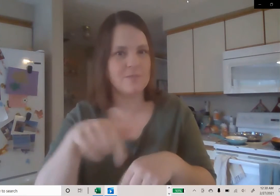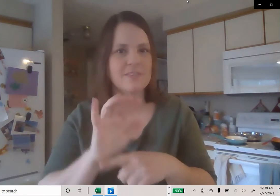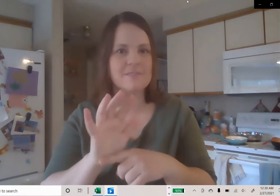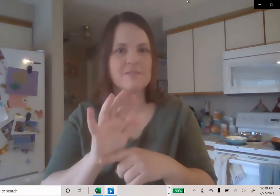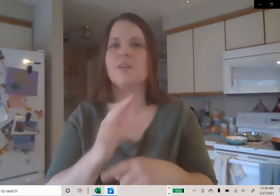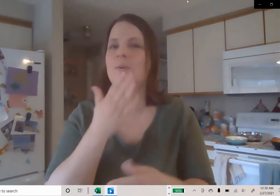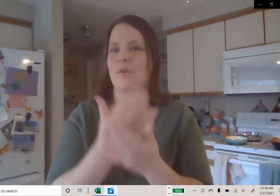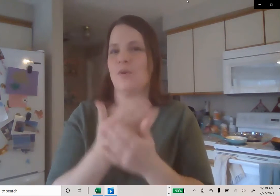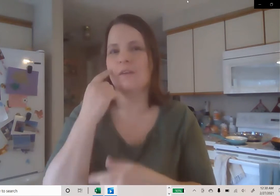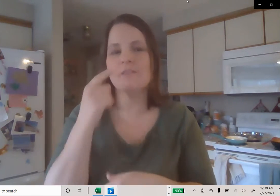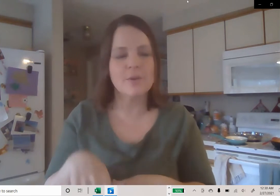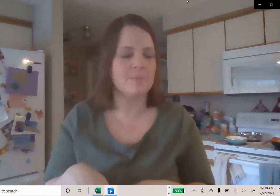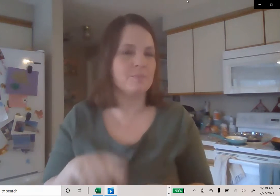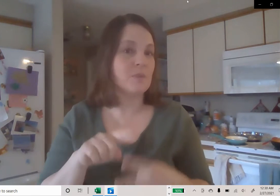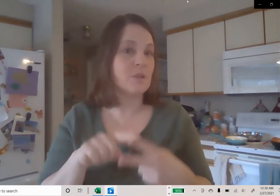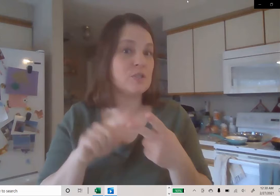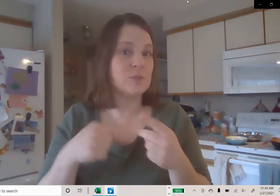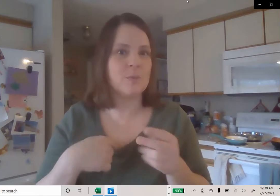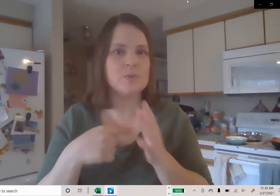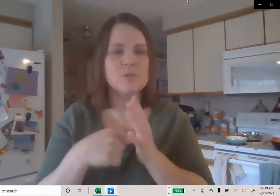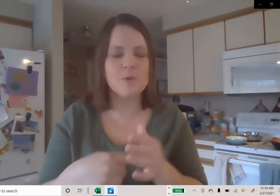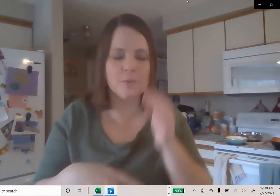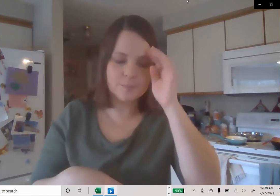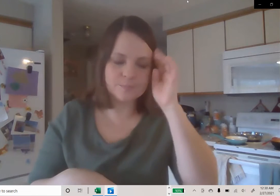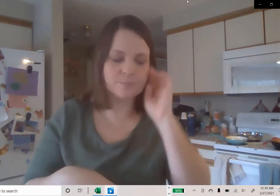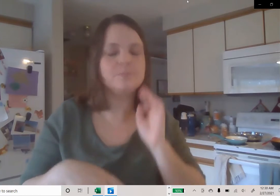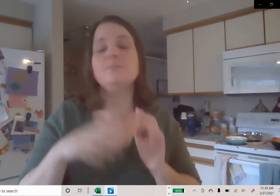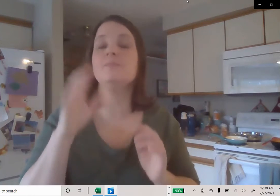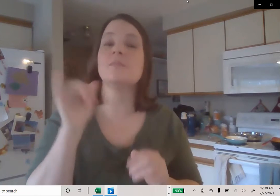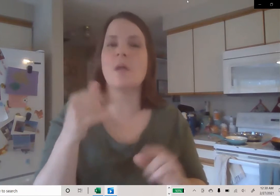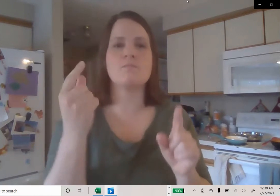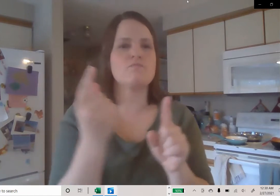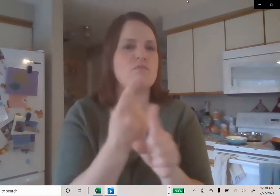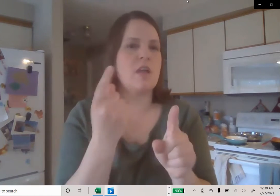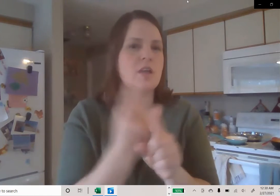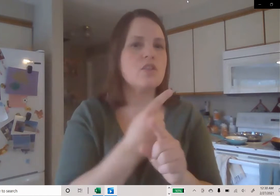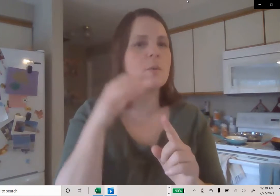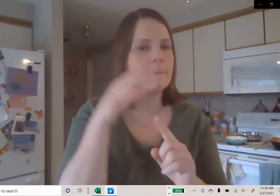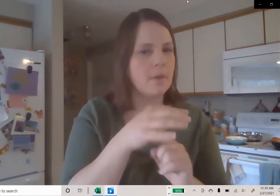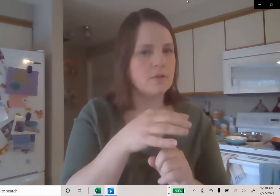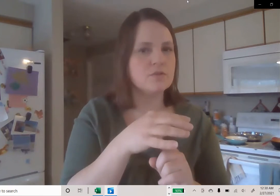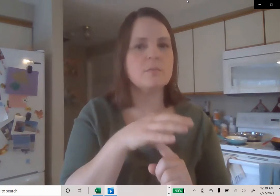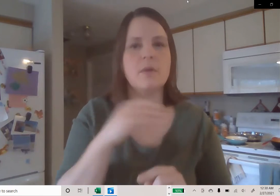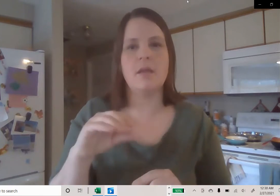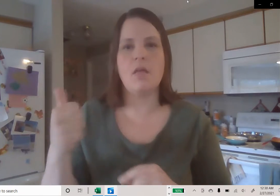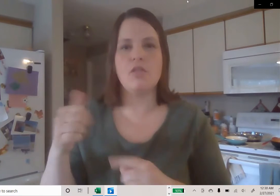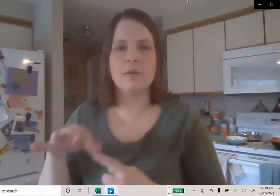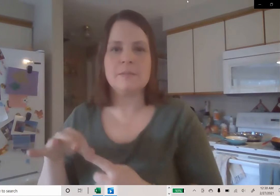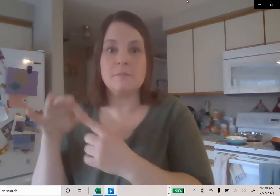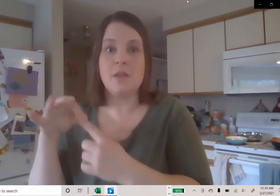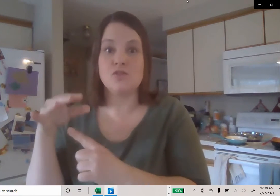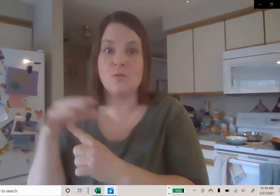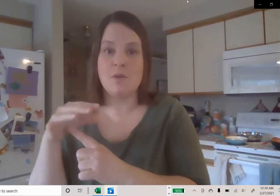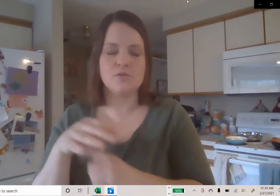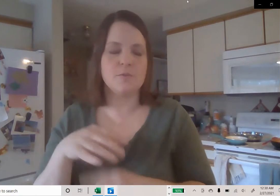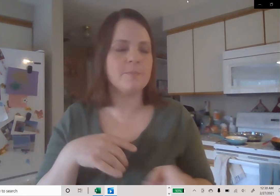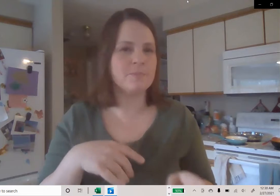Well, if you do like mushrooms, this is a good place for you. I'm going to show you some things. Now, there's regular mushrooms and there's other kinds of